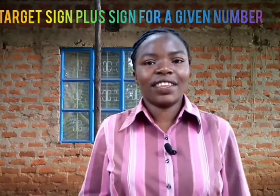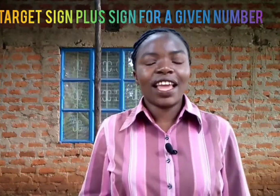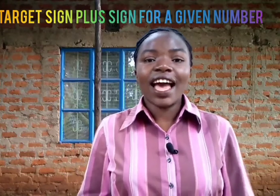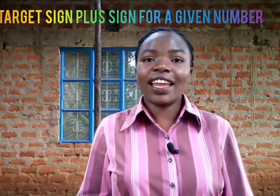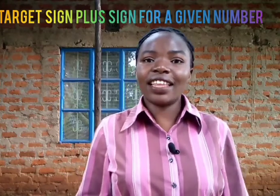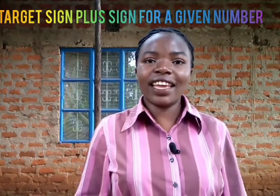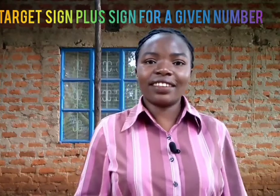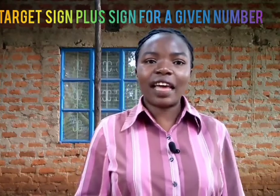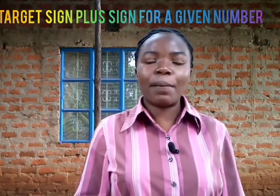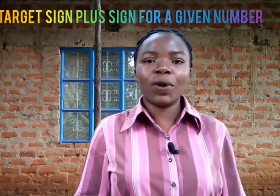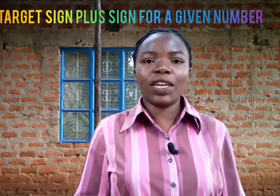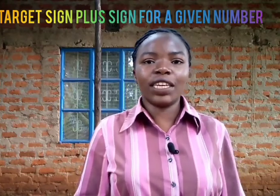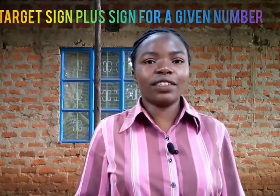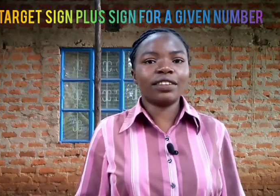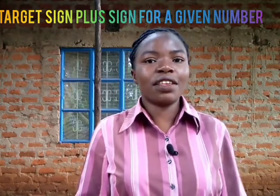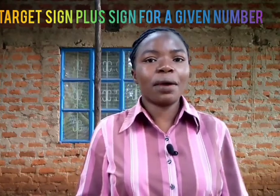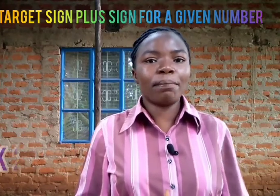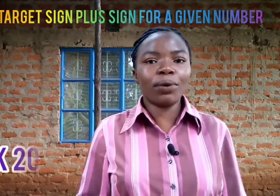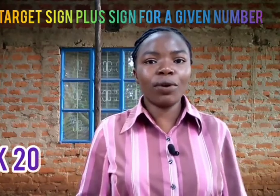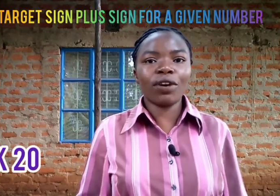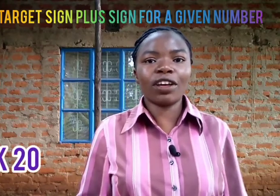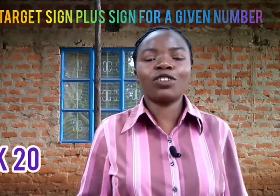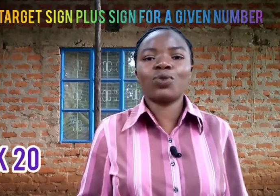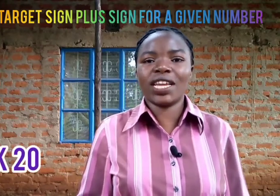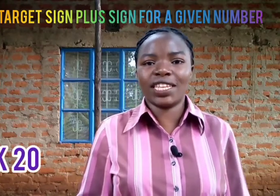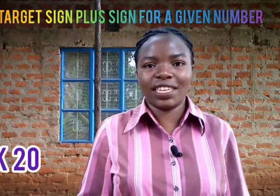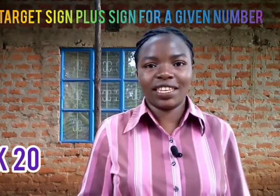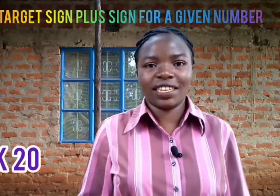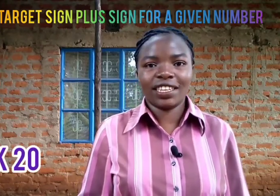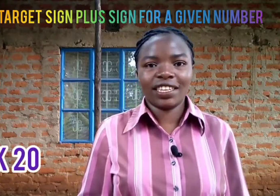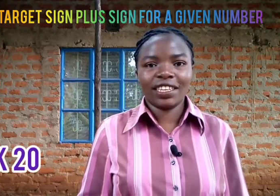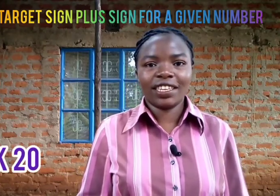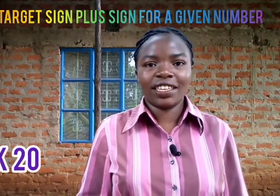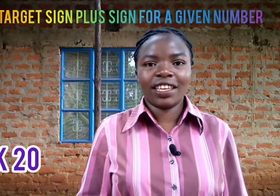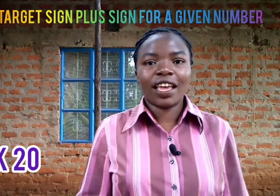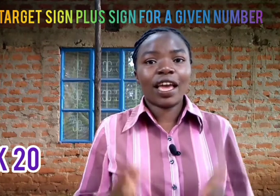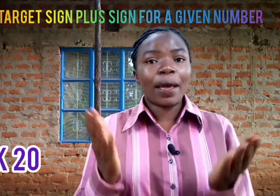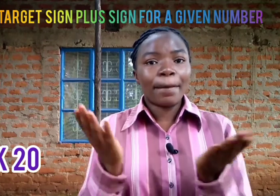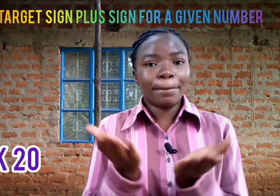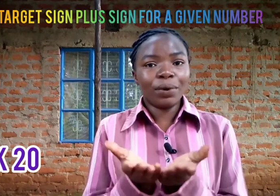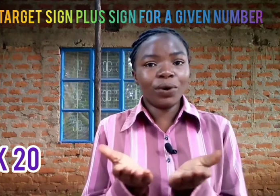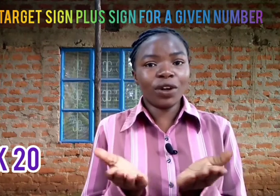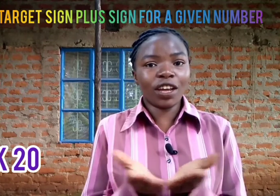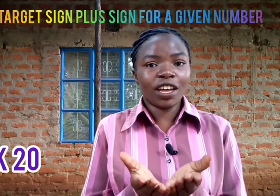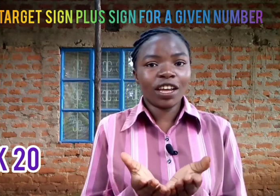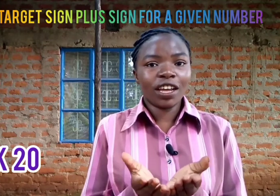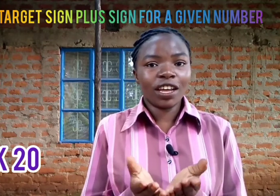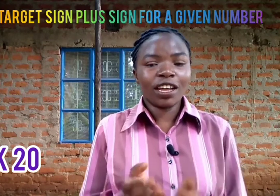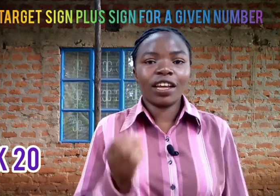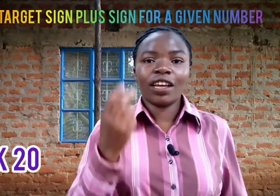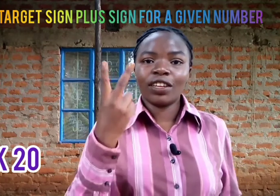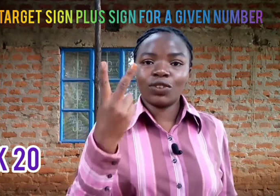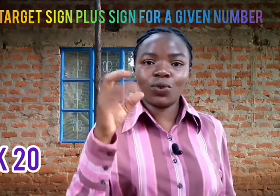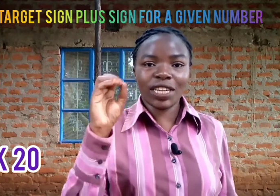Another example is book 20. Book 20.